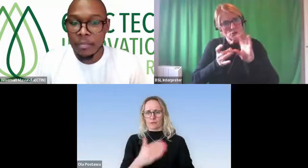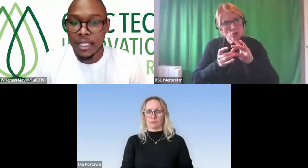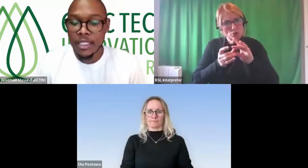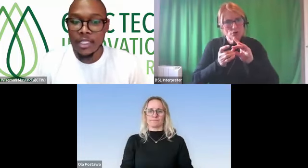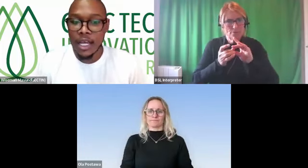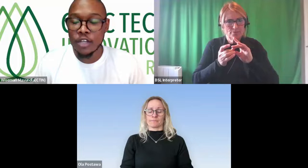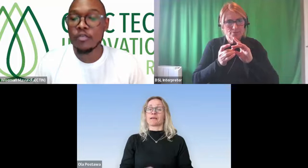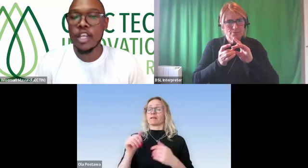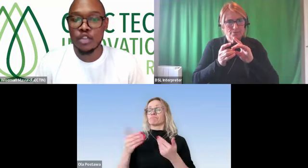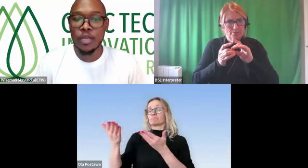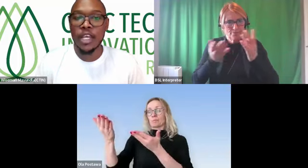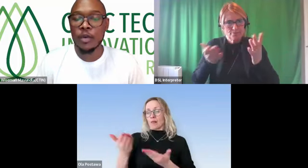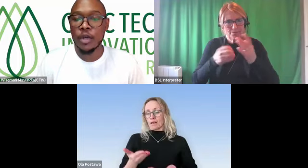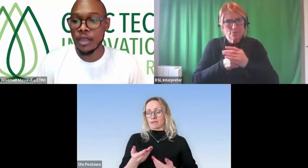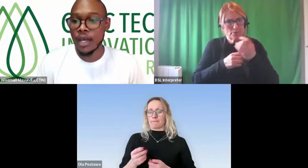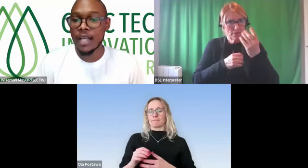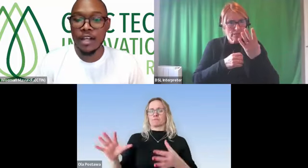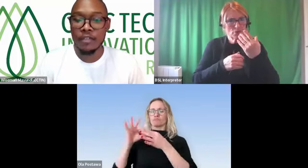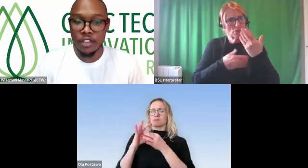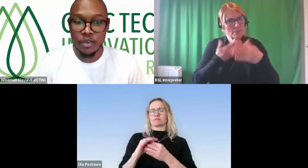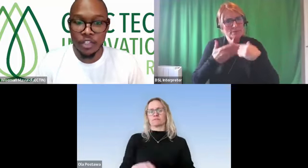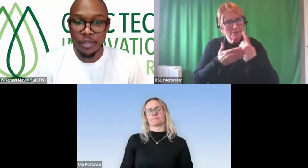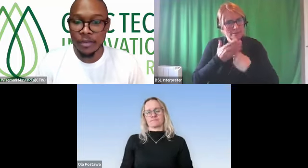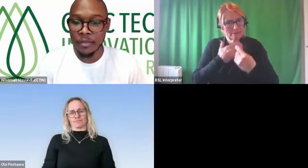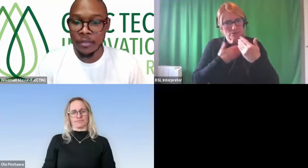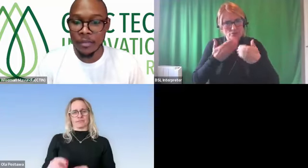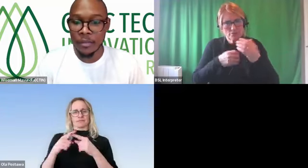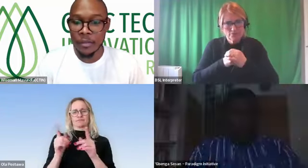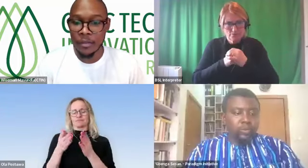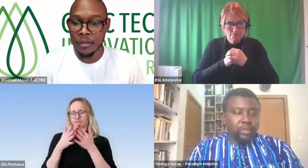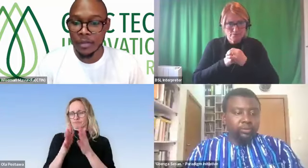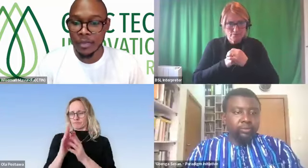And Gbenga, please don't forget to begin with a self-description.